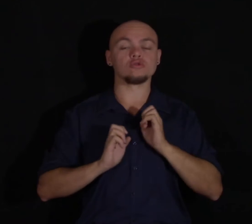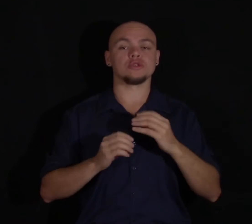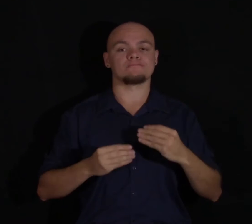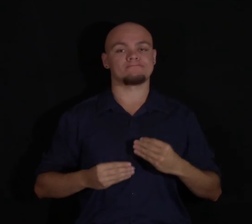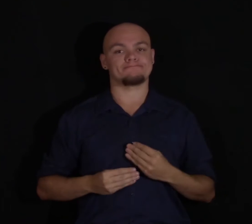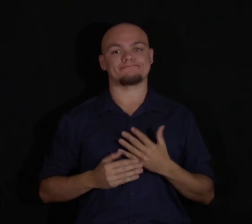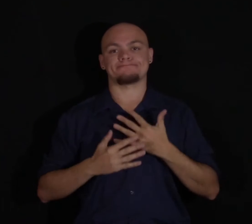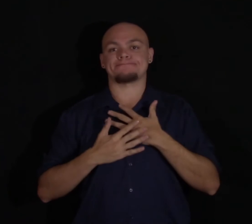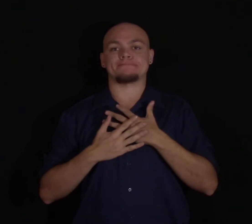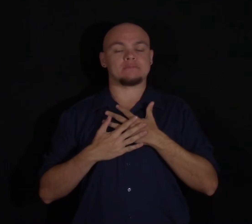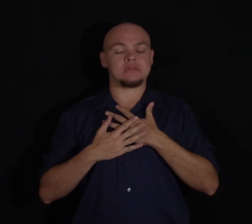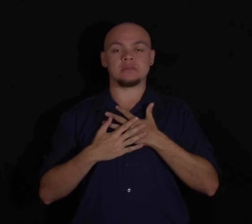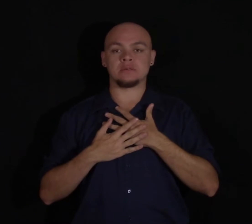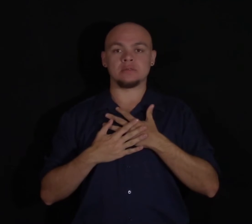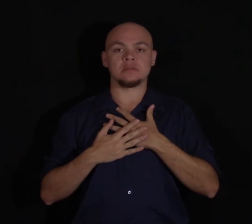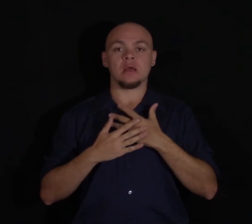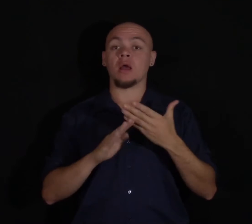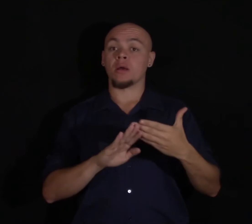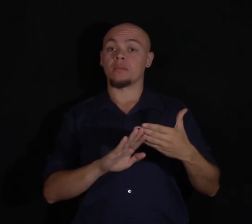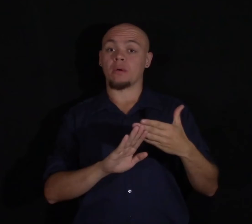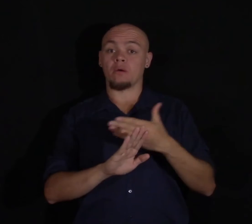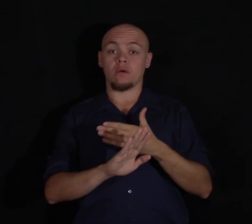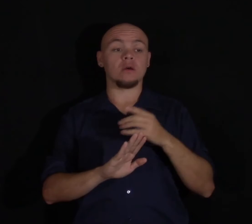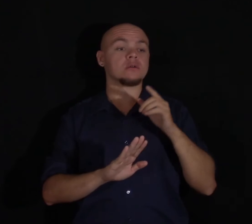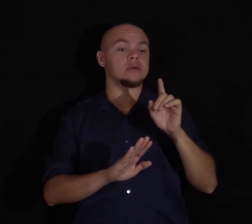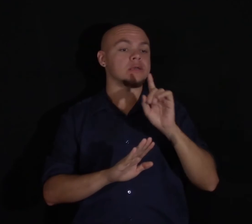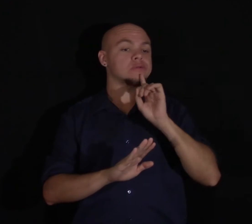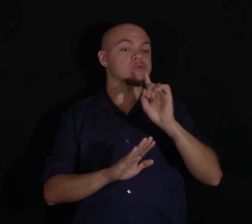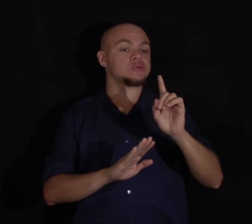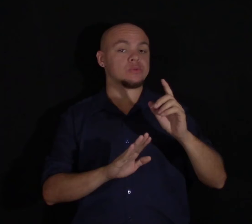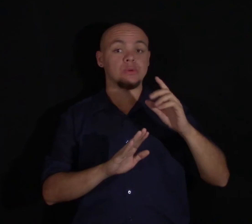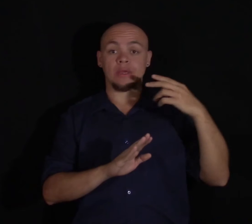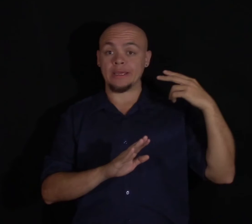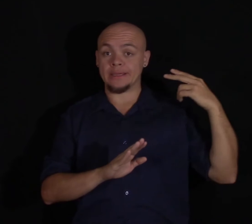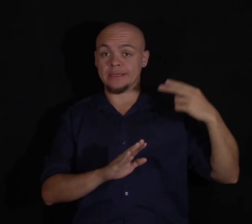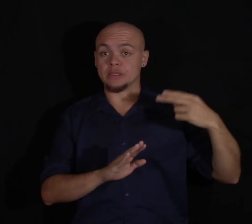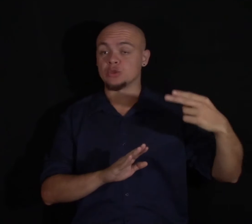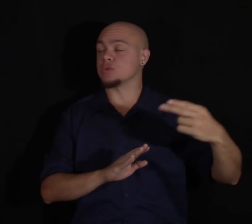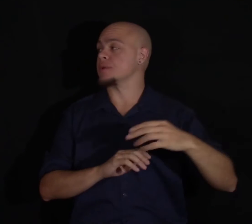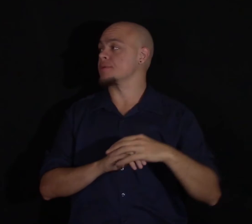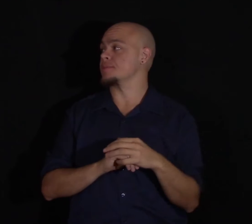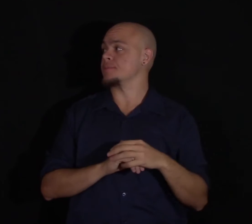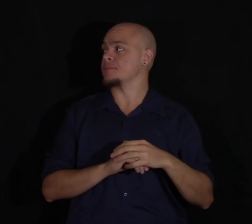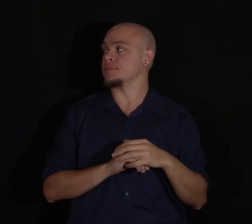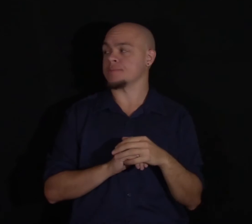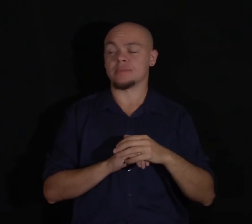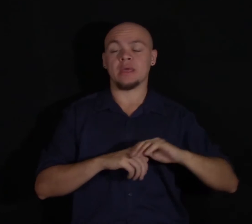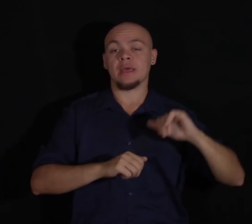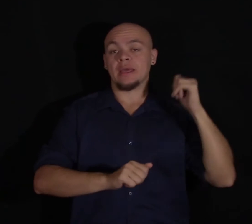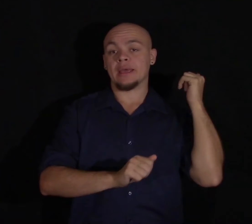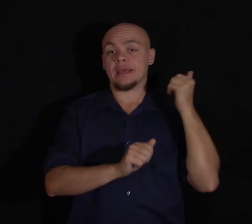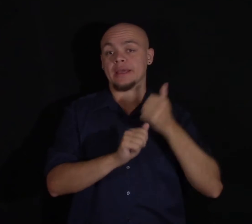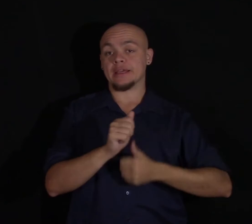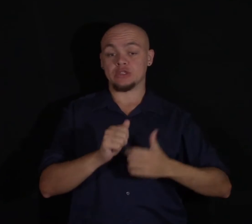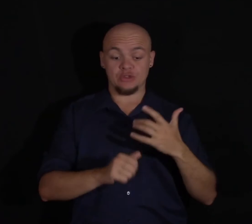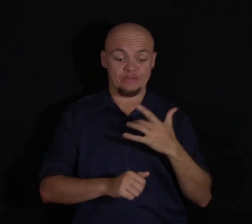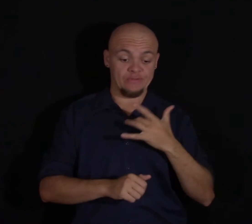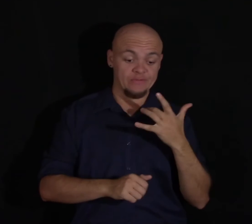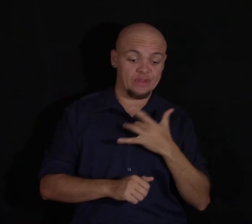volumes which had fallen into my hands, as a true history. It moved every feeling of wonder and awe that the picture